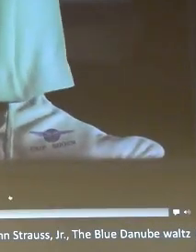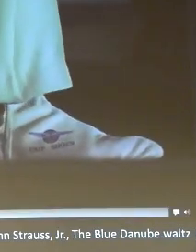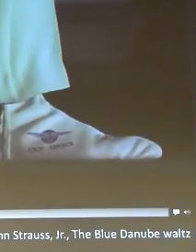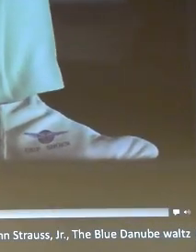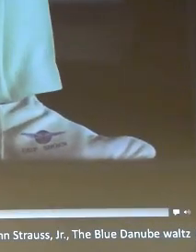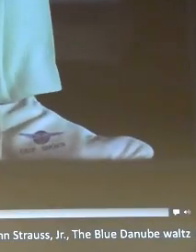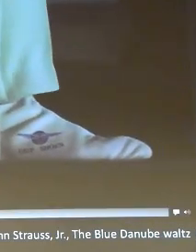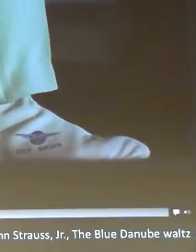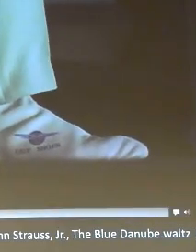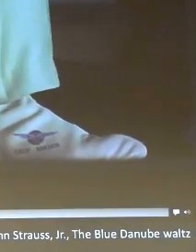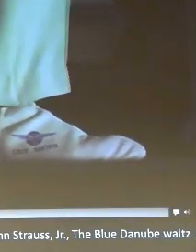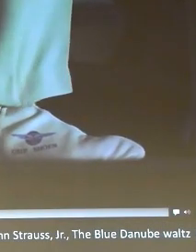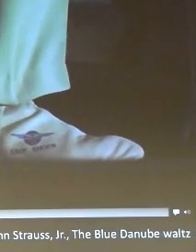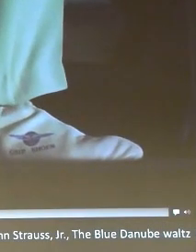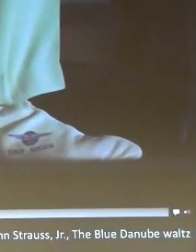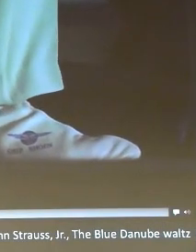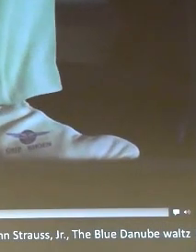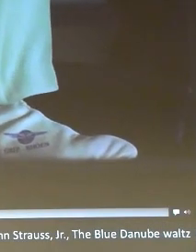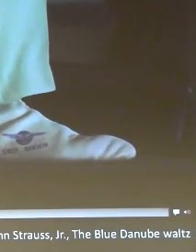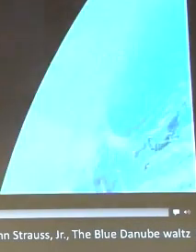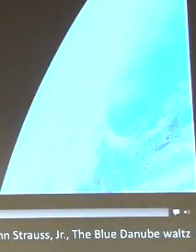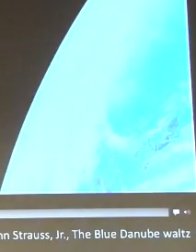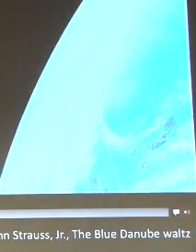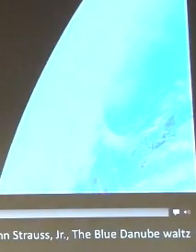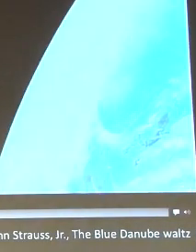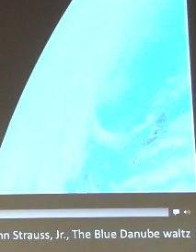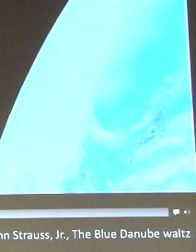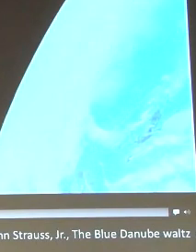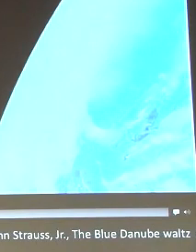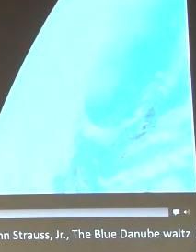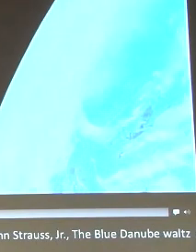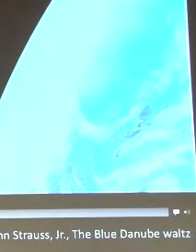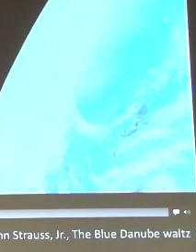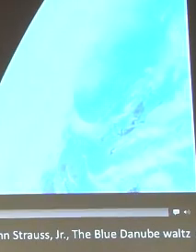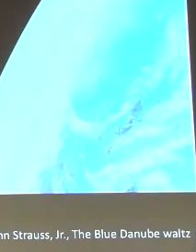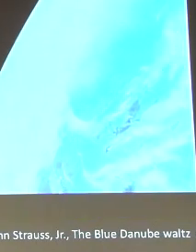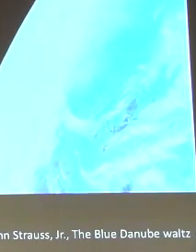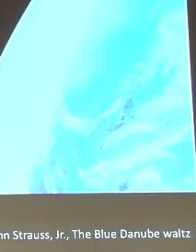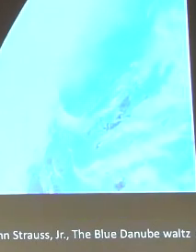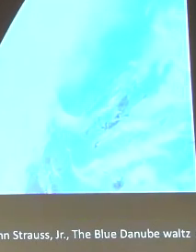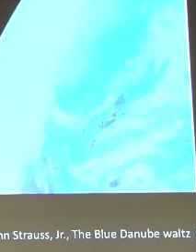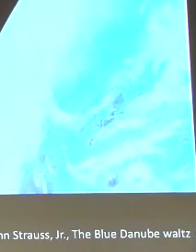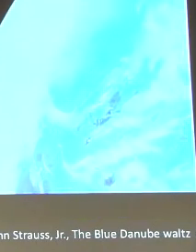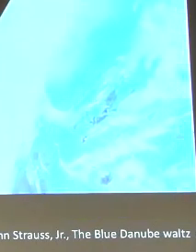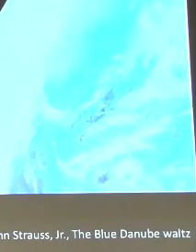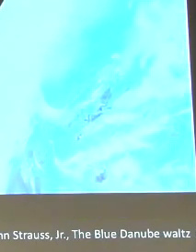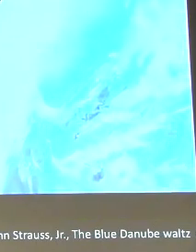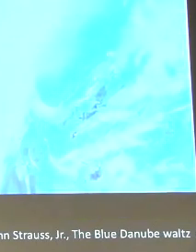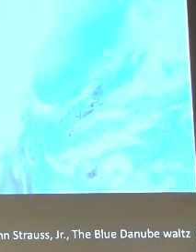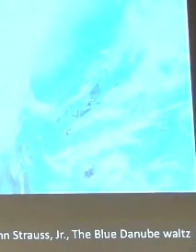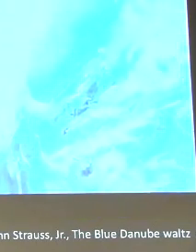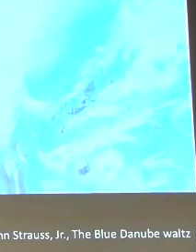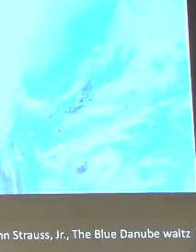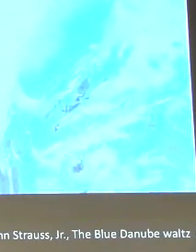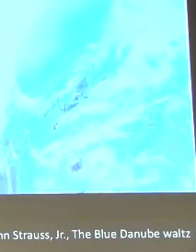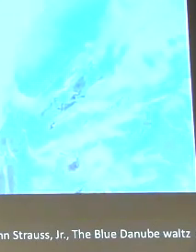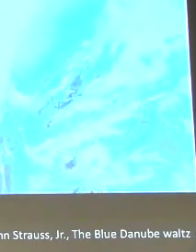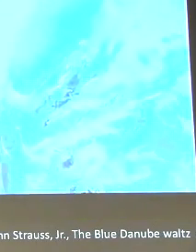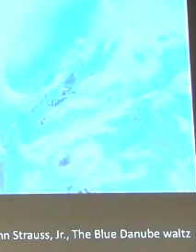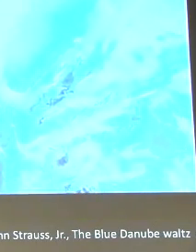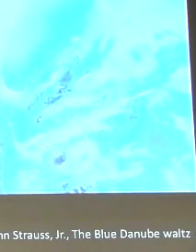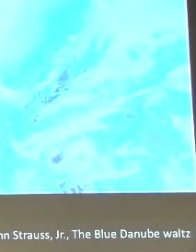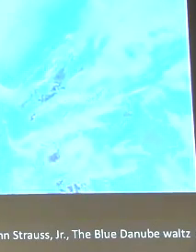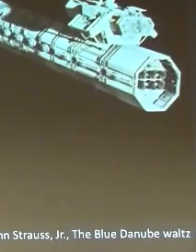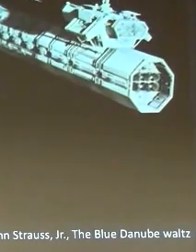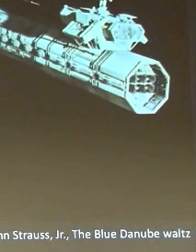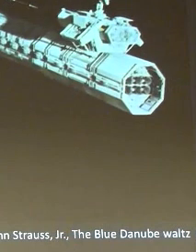So I'm going to go right... Sorry, take us back here. Something that's hidden under all the beauty and grace of